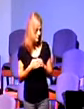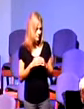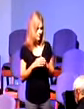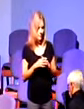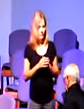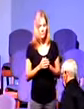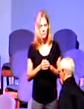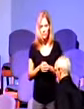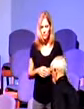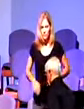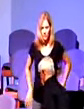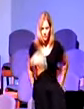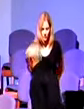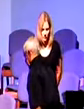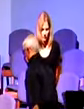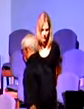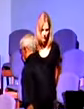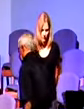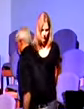LFC.